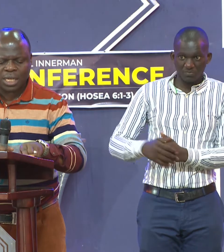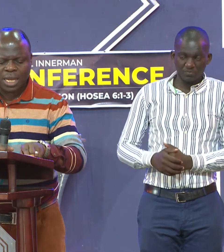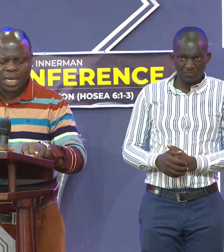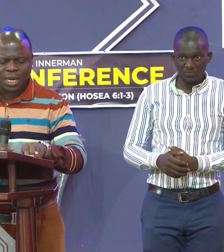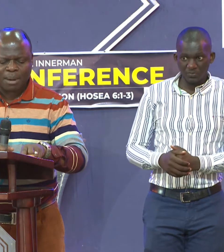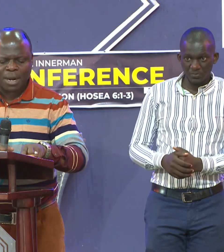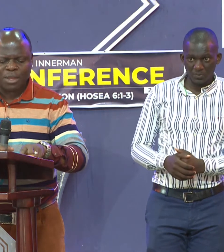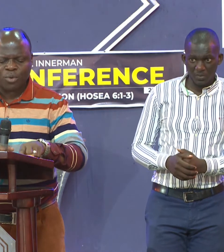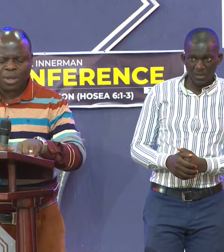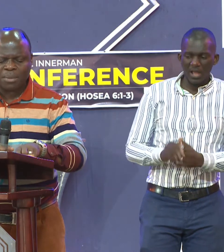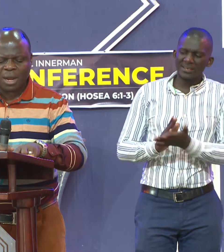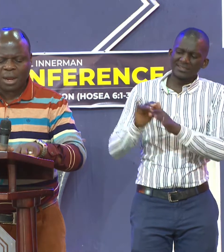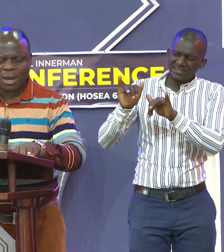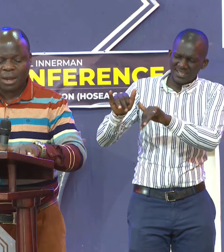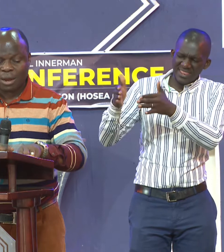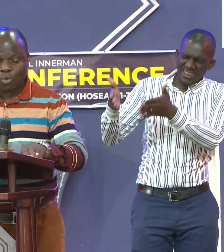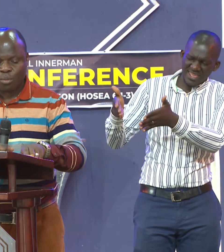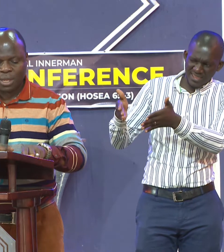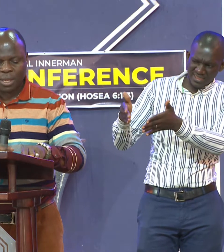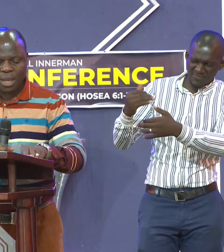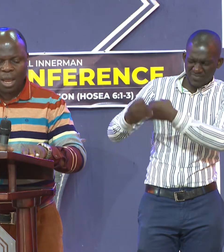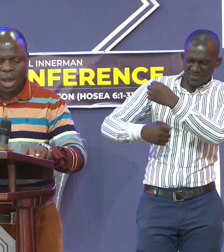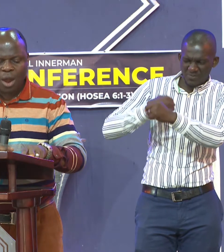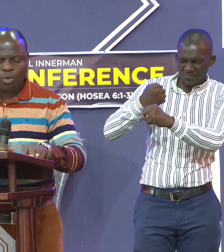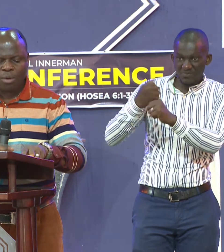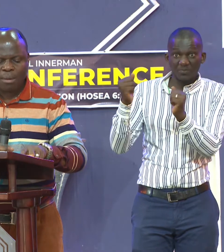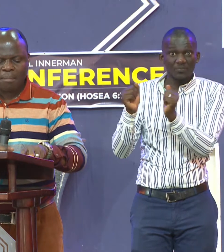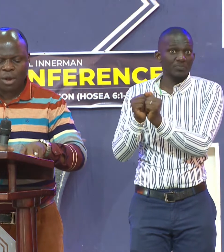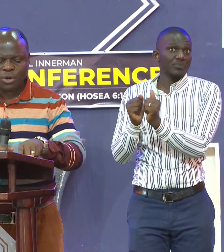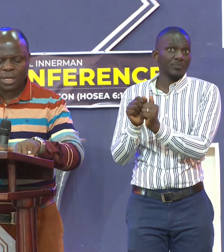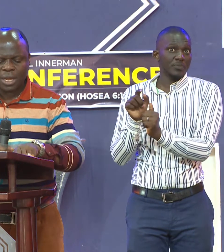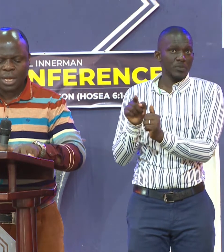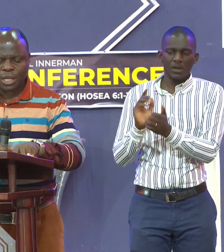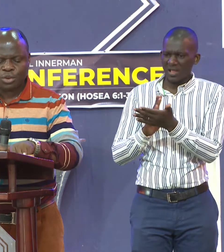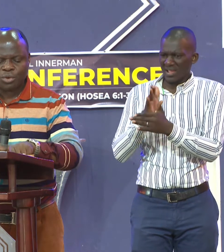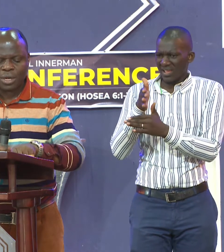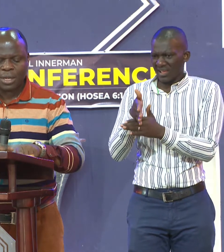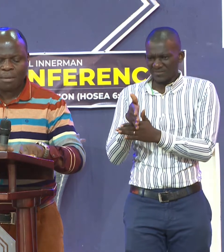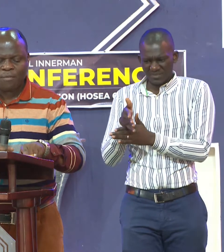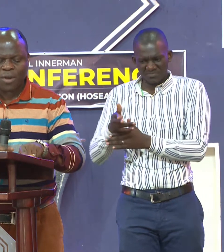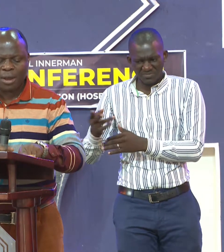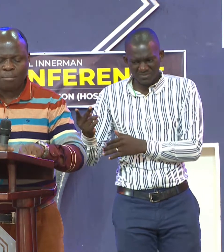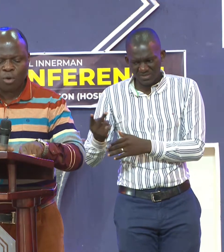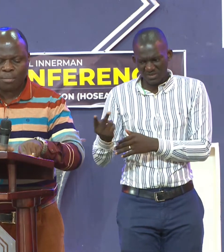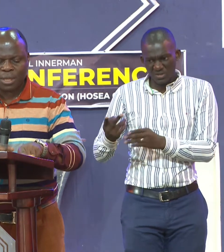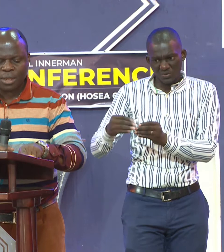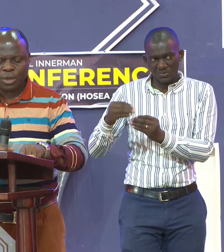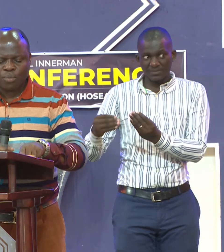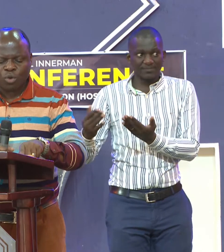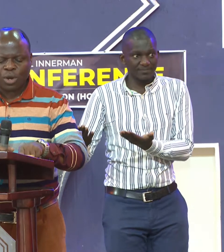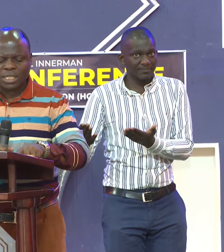Luusi. Nebamalayo emyaka nga kkumi. Awo Maloni ne Kirioni ne bafa